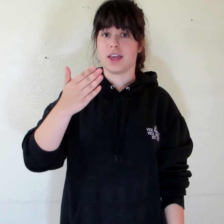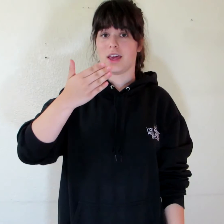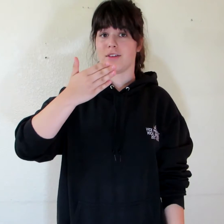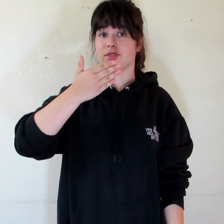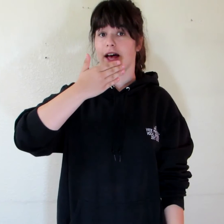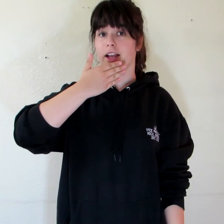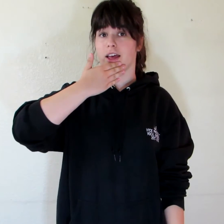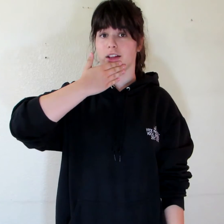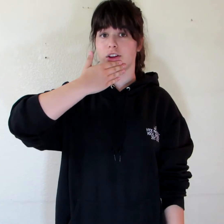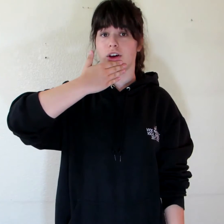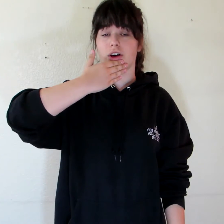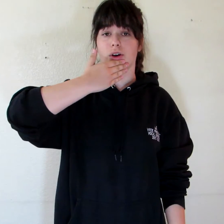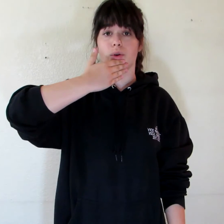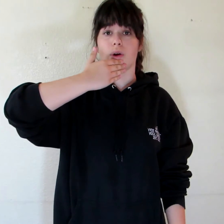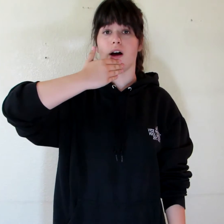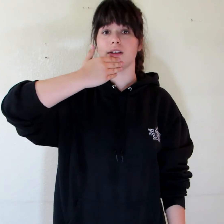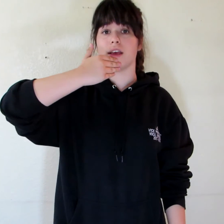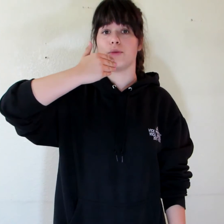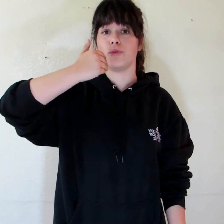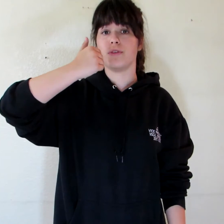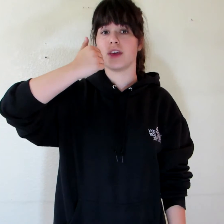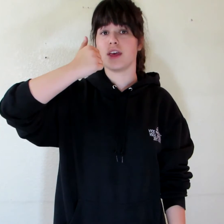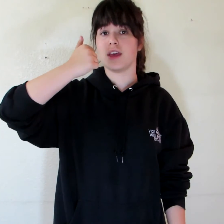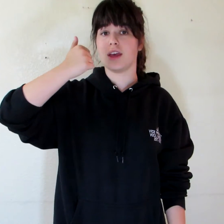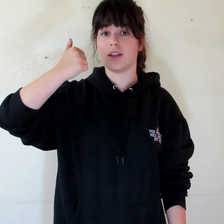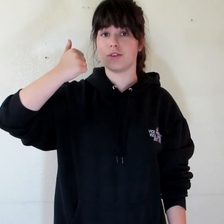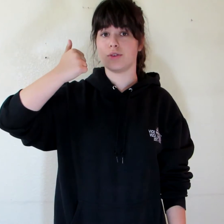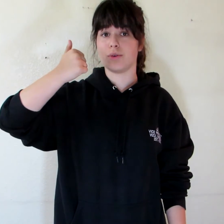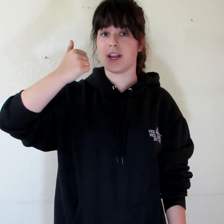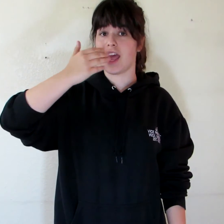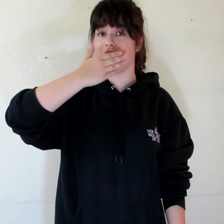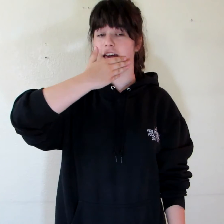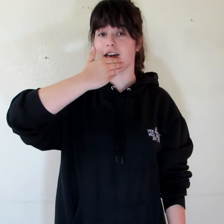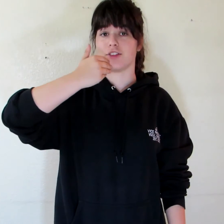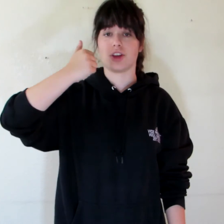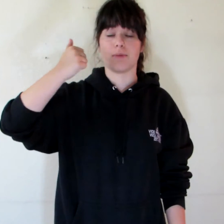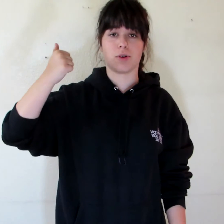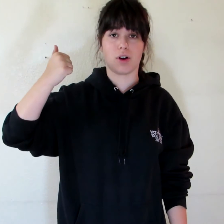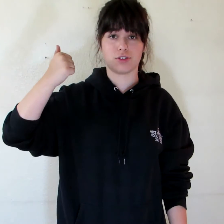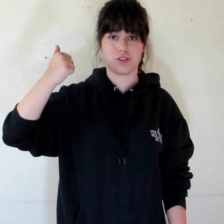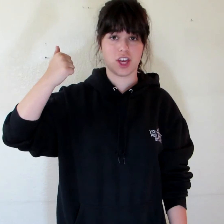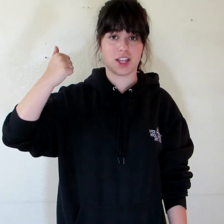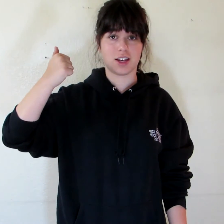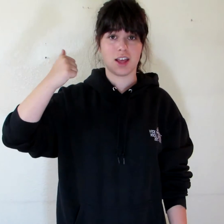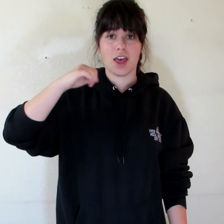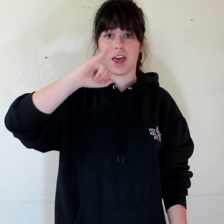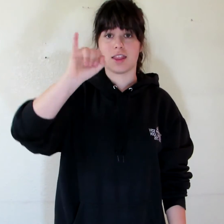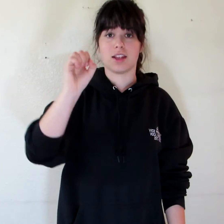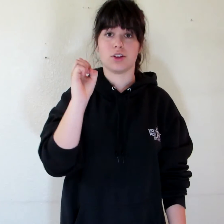a flat hand across and moving it into an A hand shape across your chin, and then using